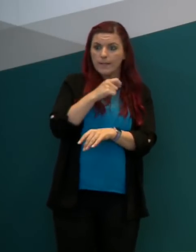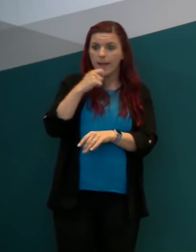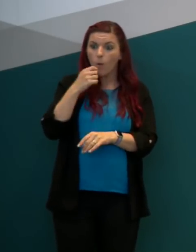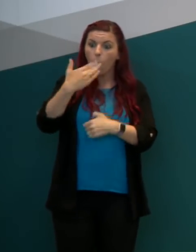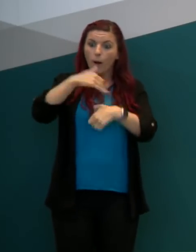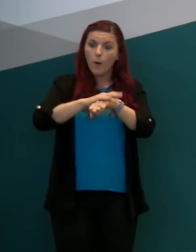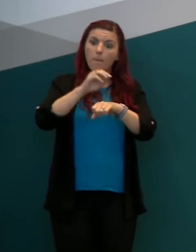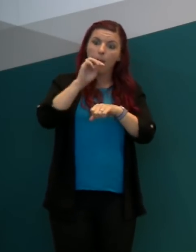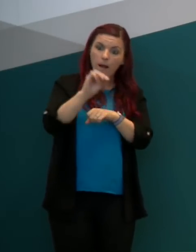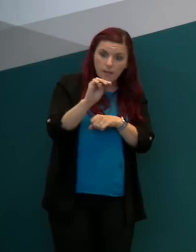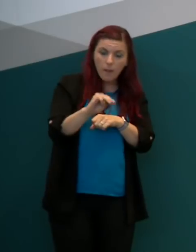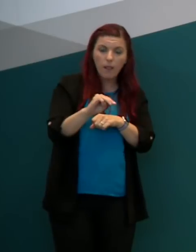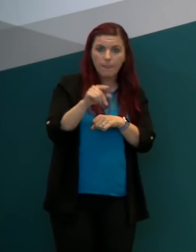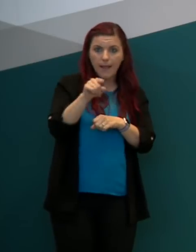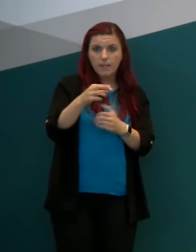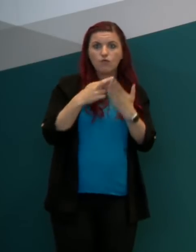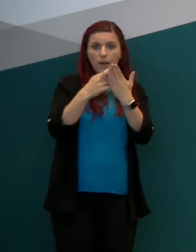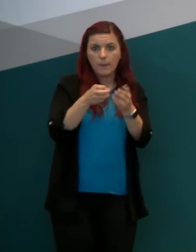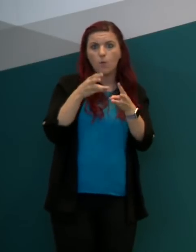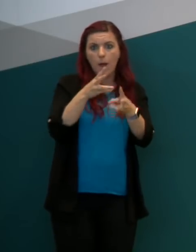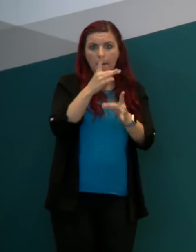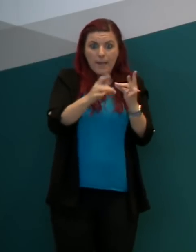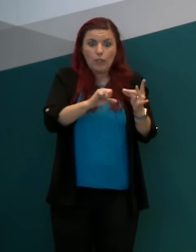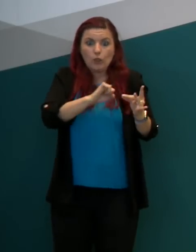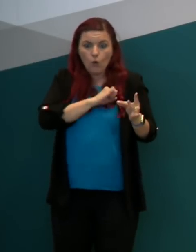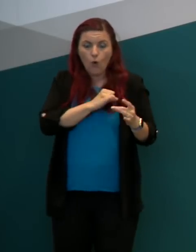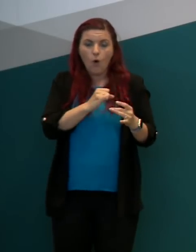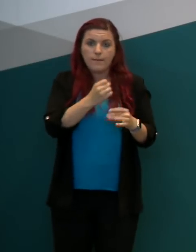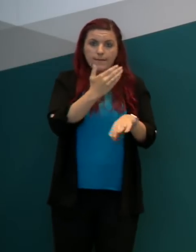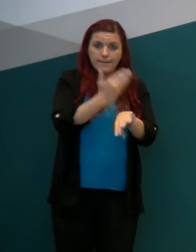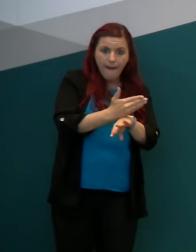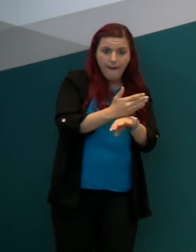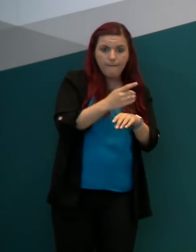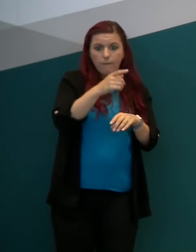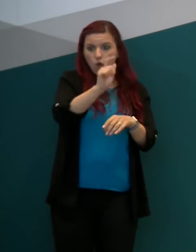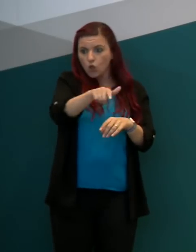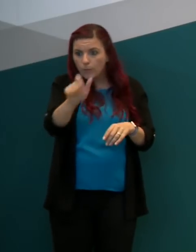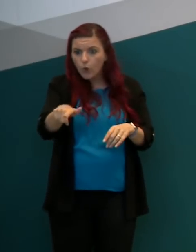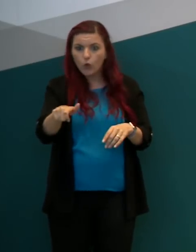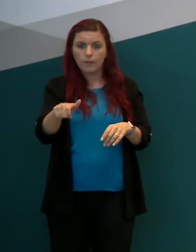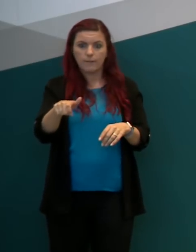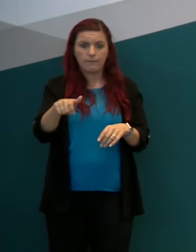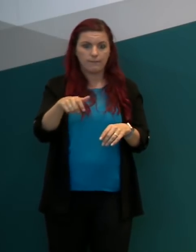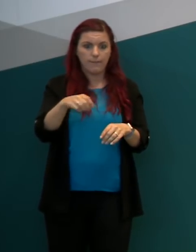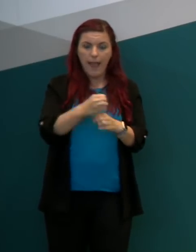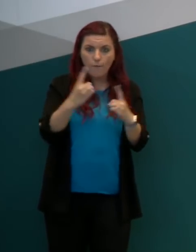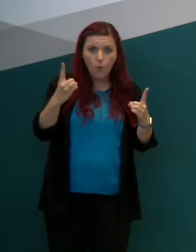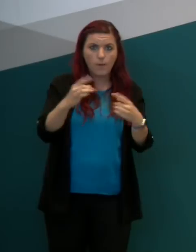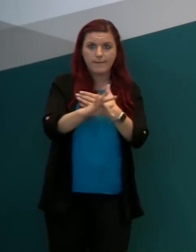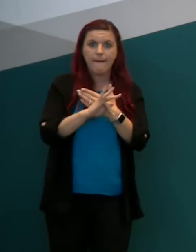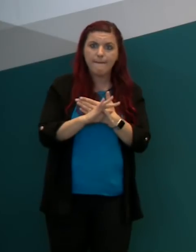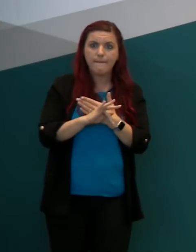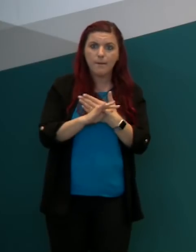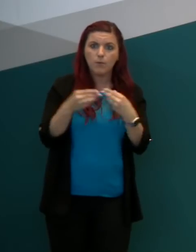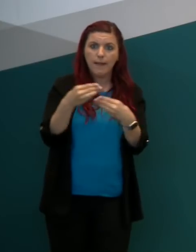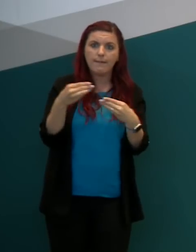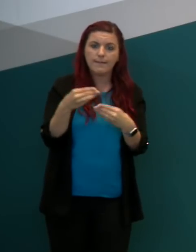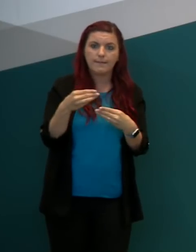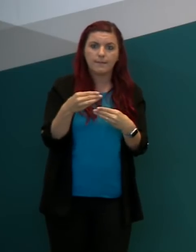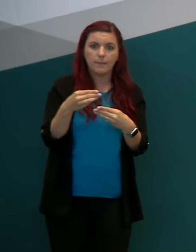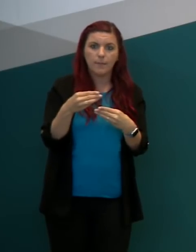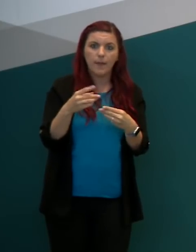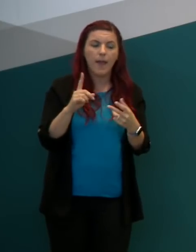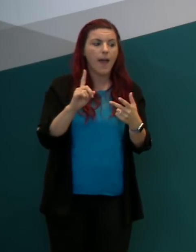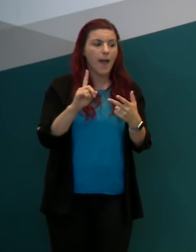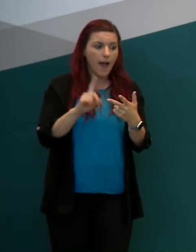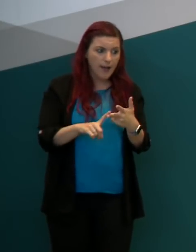do that, that will be the recommended way of ensuring that your staff, your customers and so on, your clients are protected. And these are